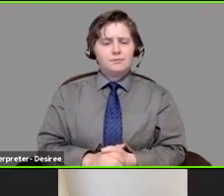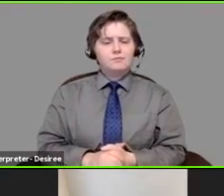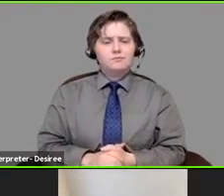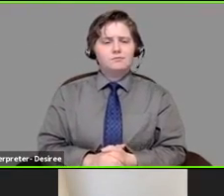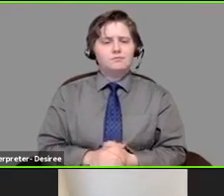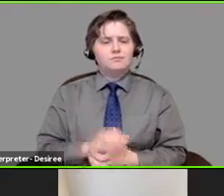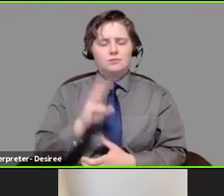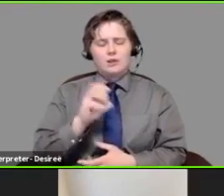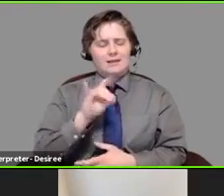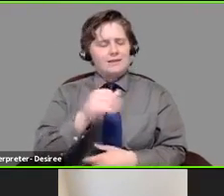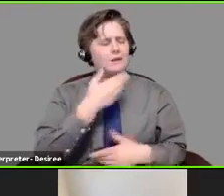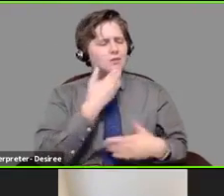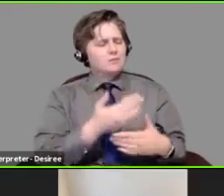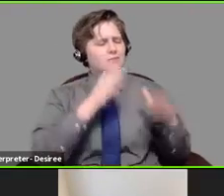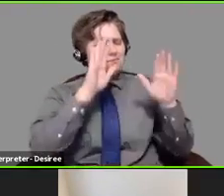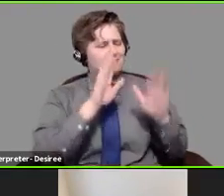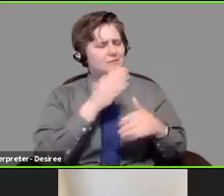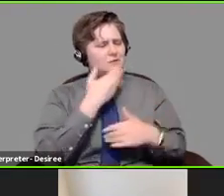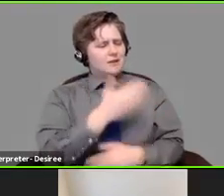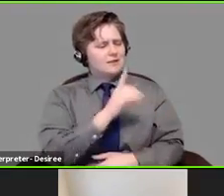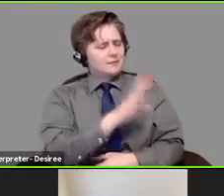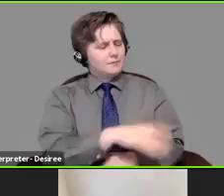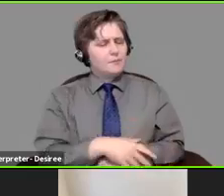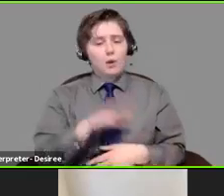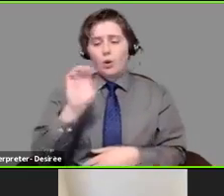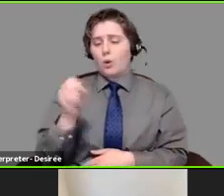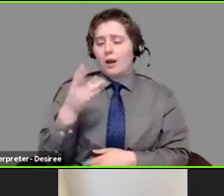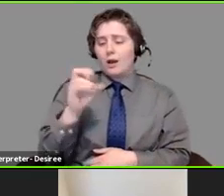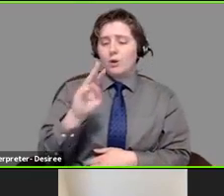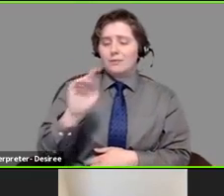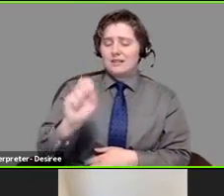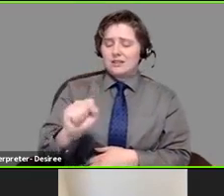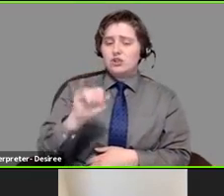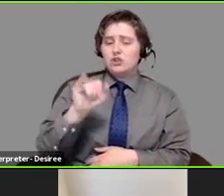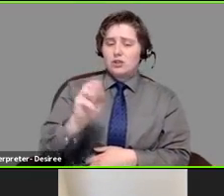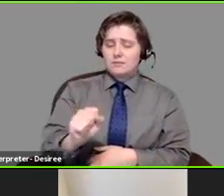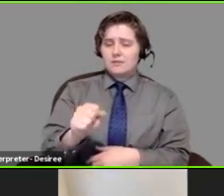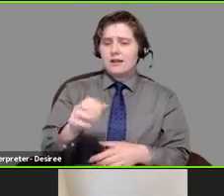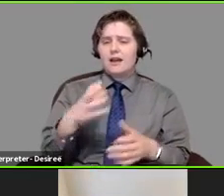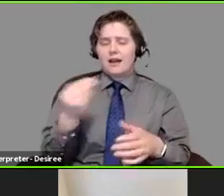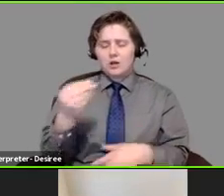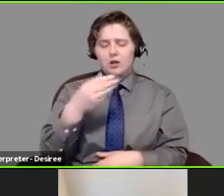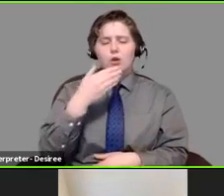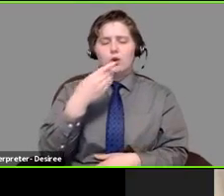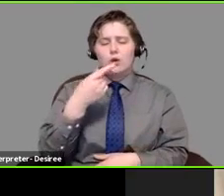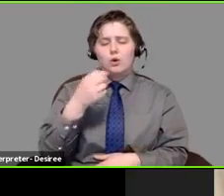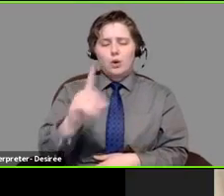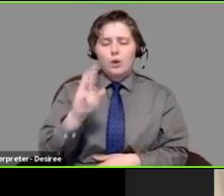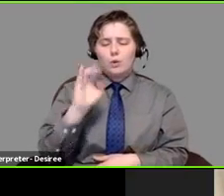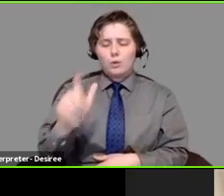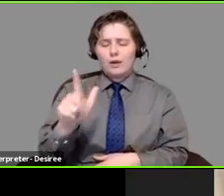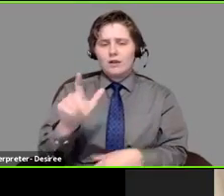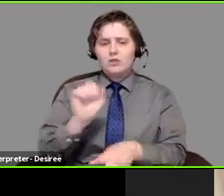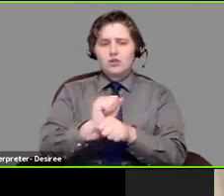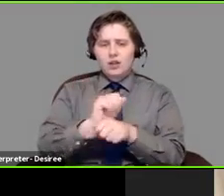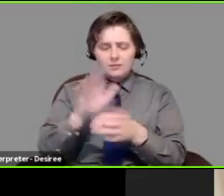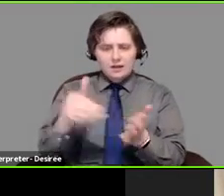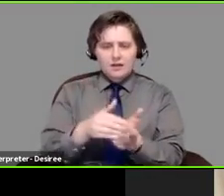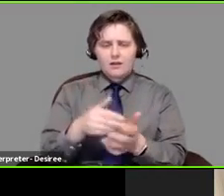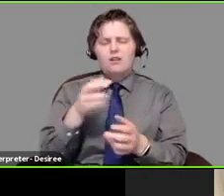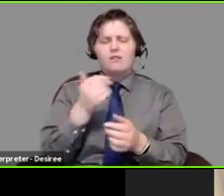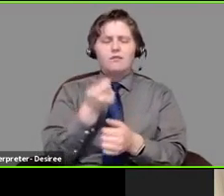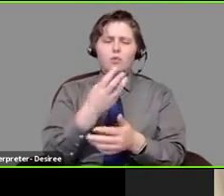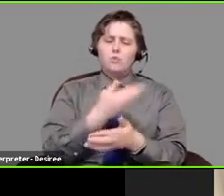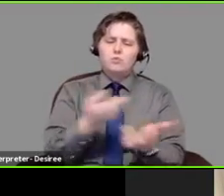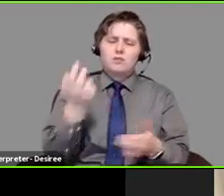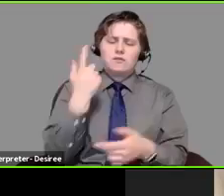Great, thank you, Deb. Ohio Means Jobs, as well as the Goodwill Job Connection Center. Those are a couple of resources for folks in our